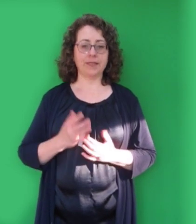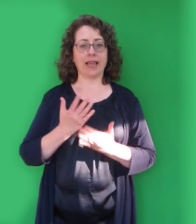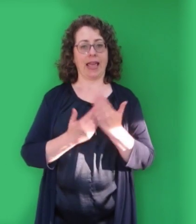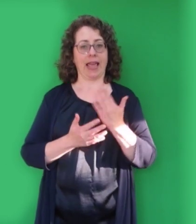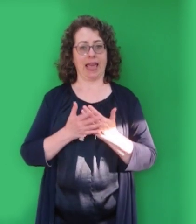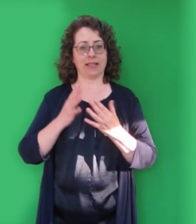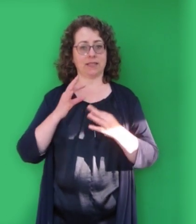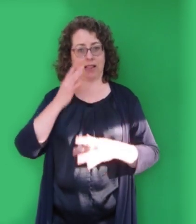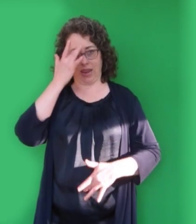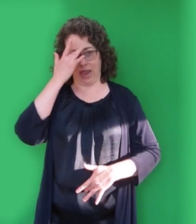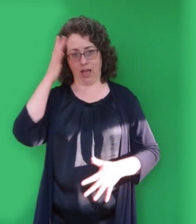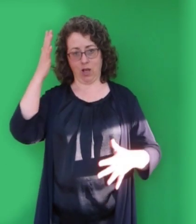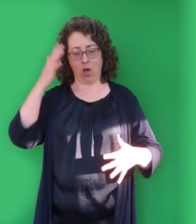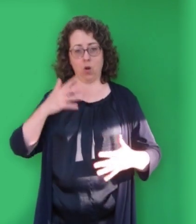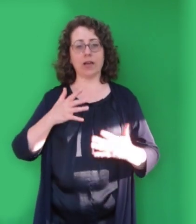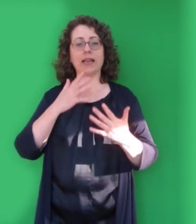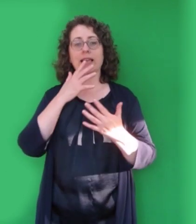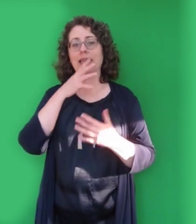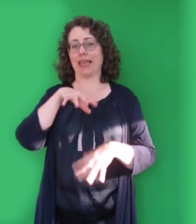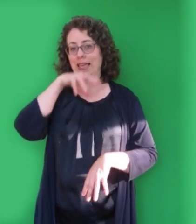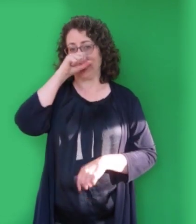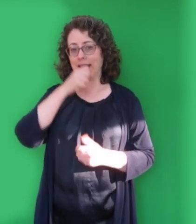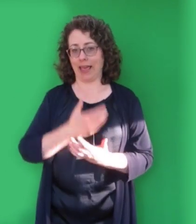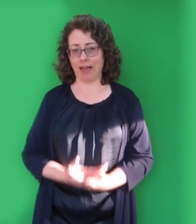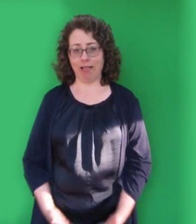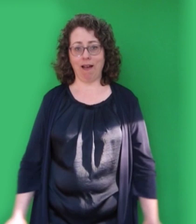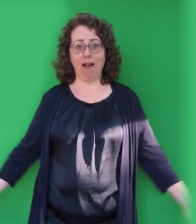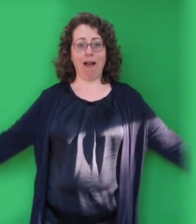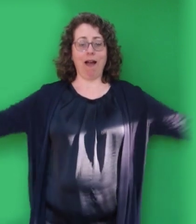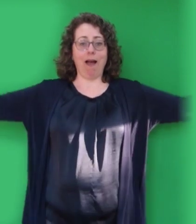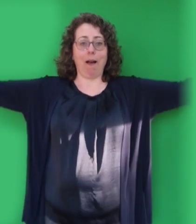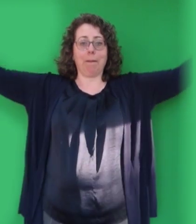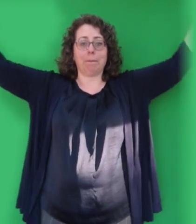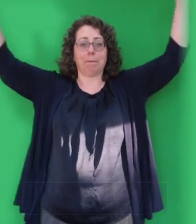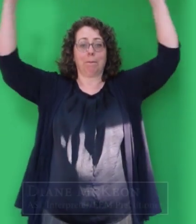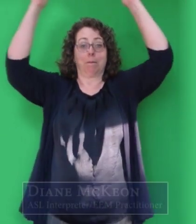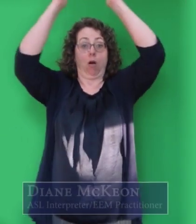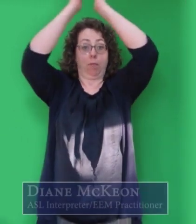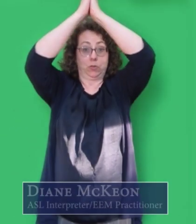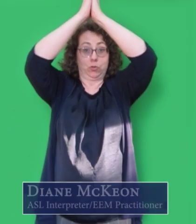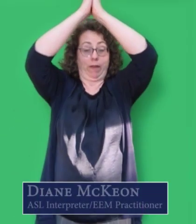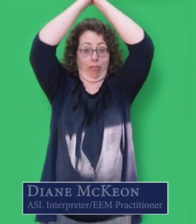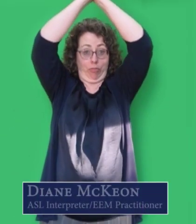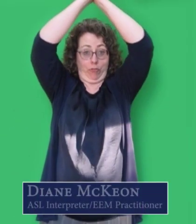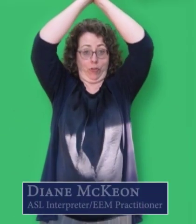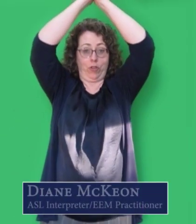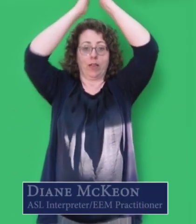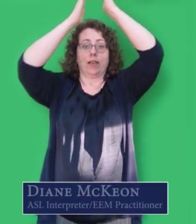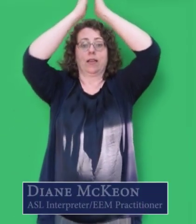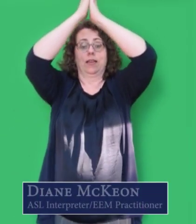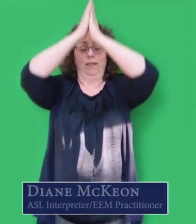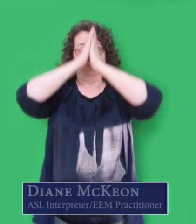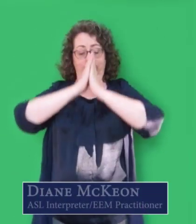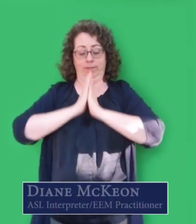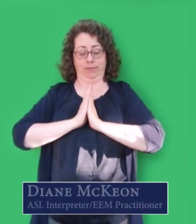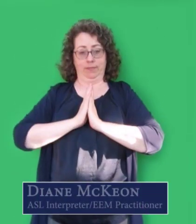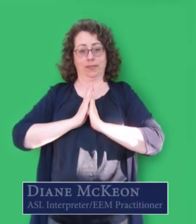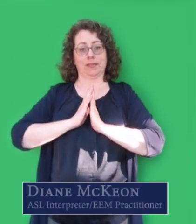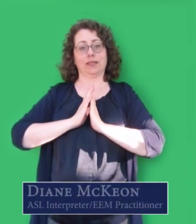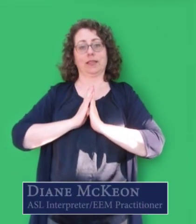Release the hands. Inhale the arms up and overhead. Palms together. Hands to heart